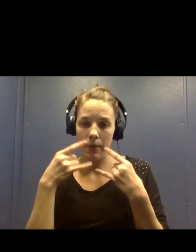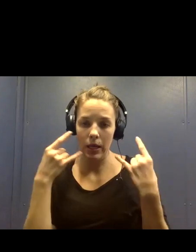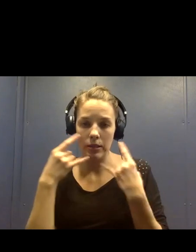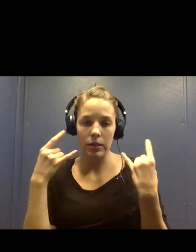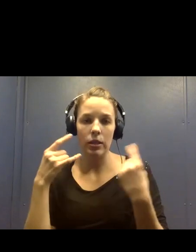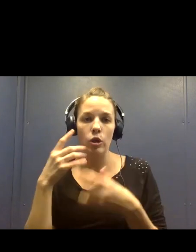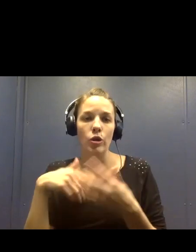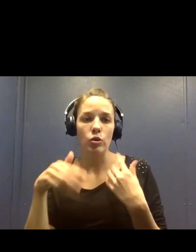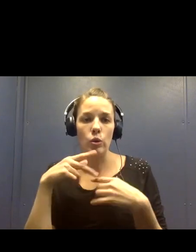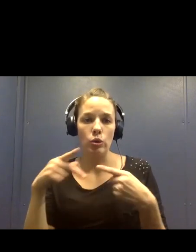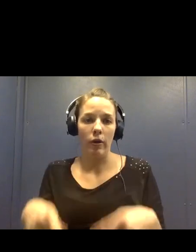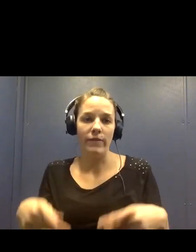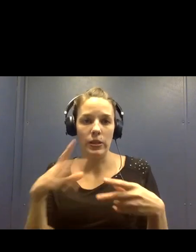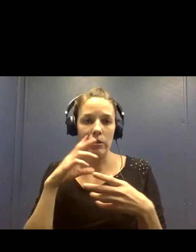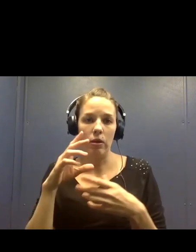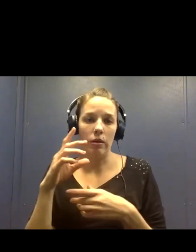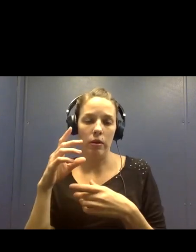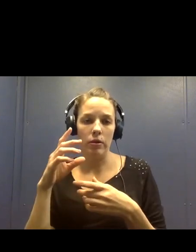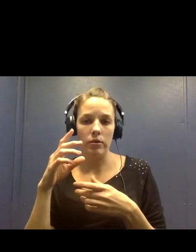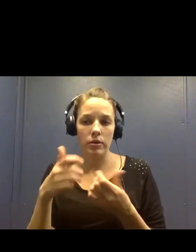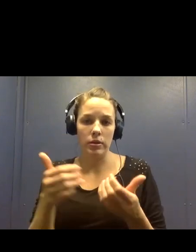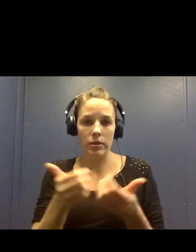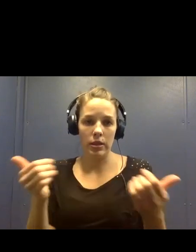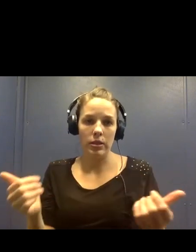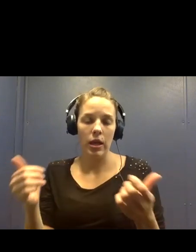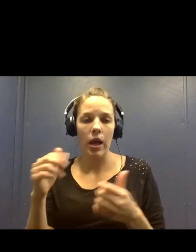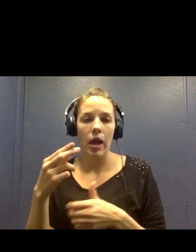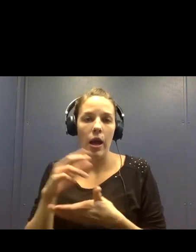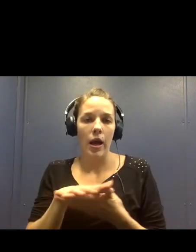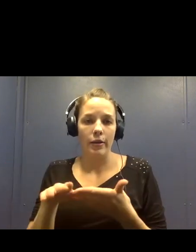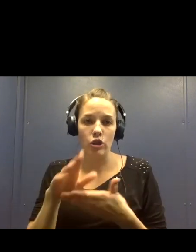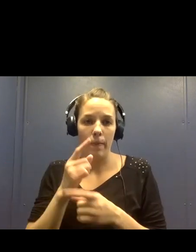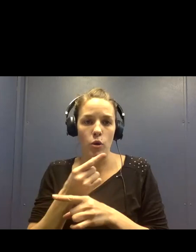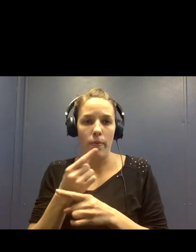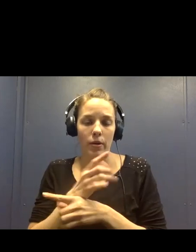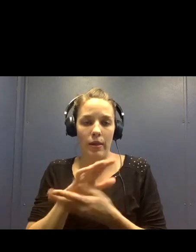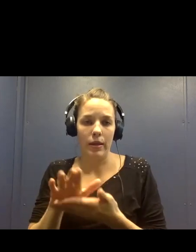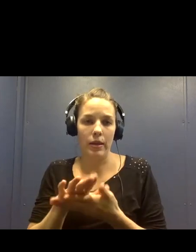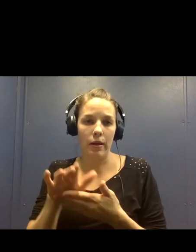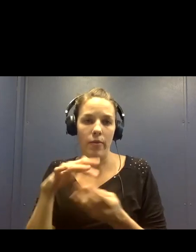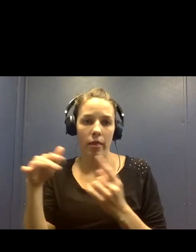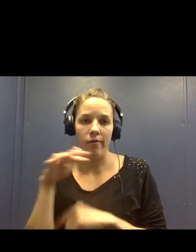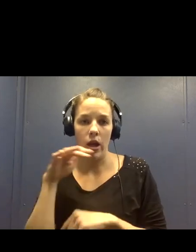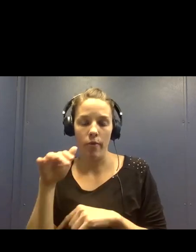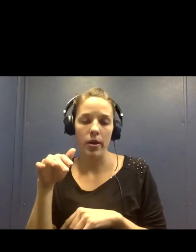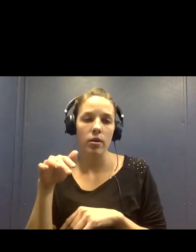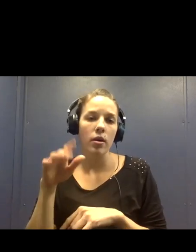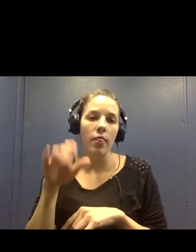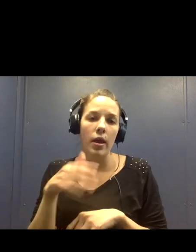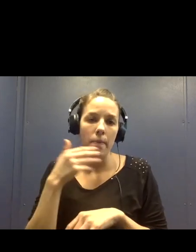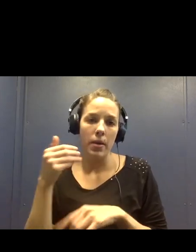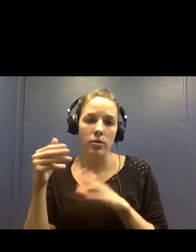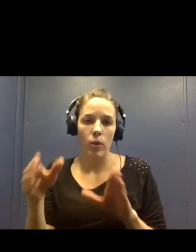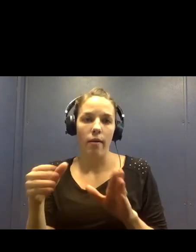social and physical distancing, hand hygiene, and appropriate cleaning of the environment. That is the best